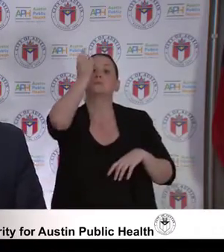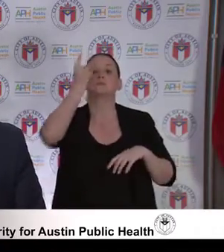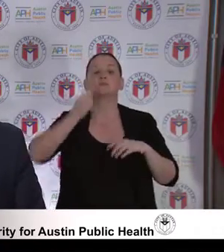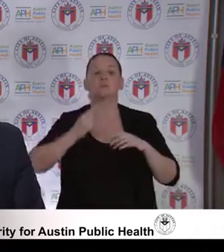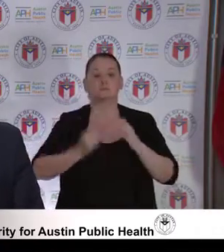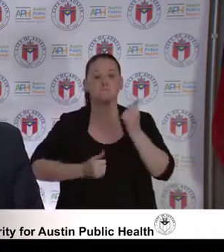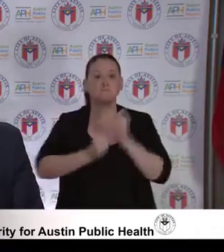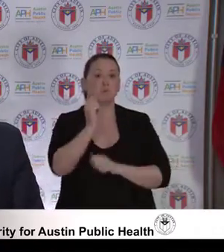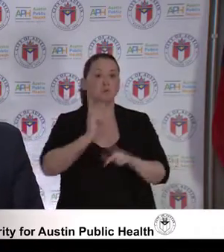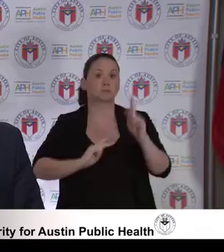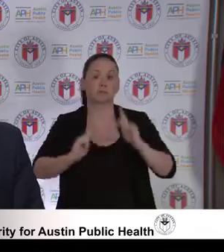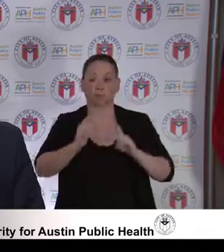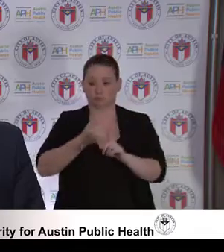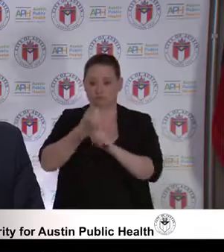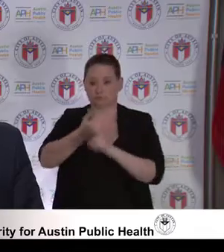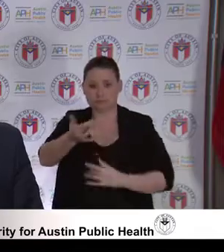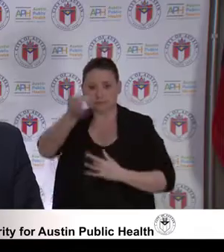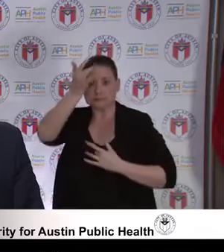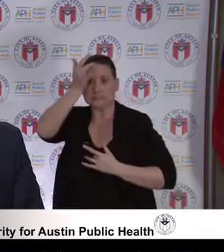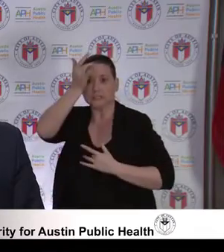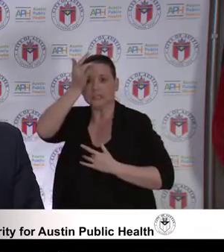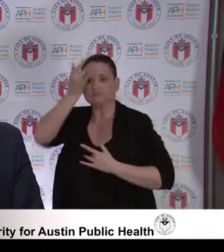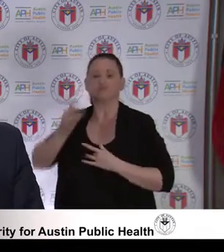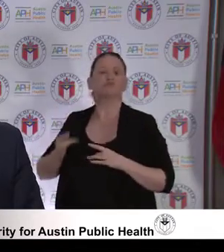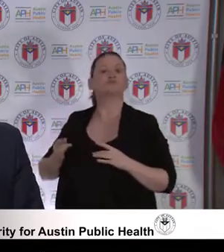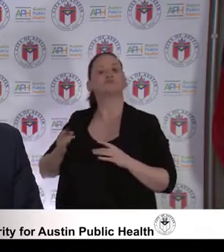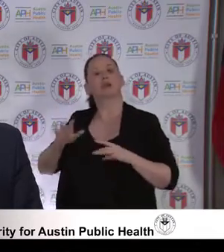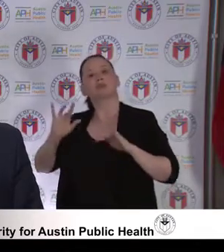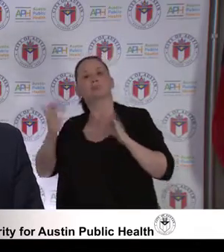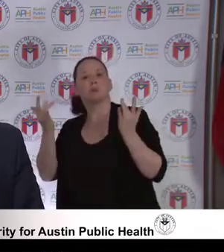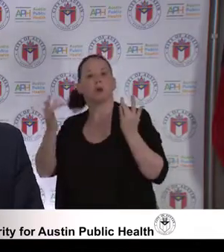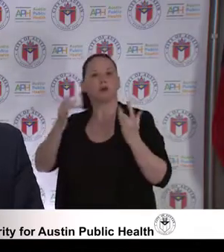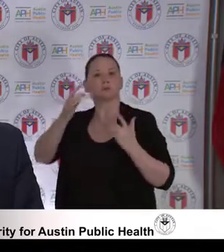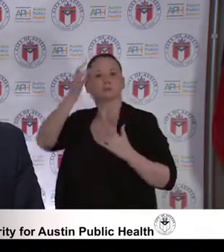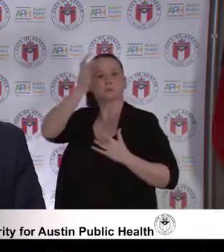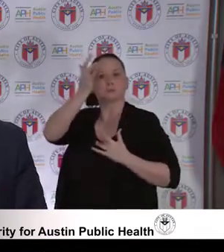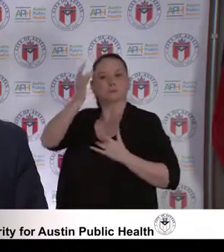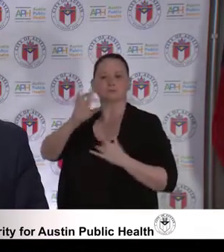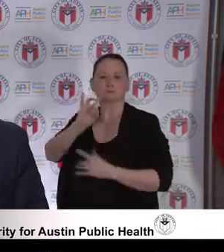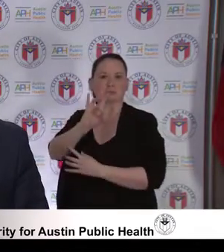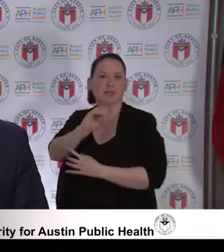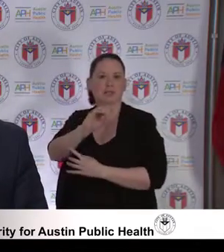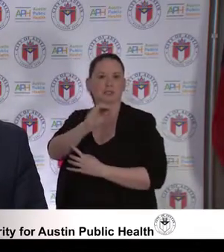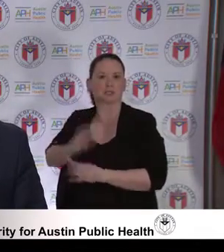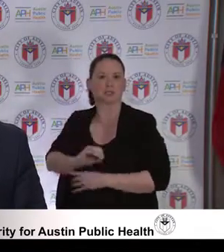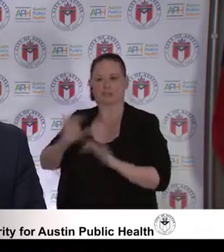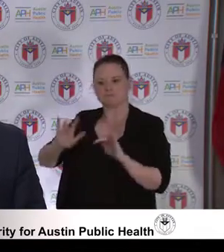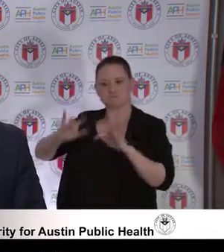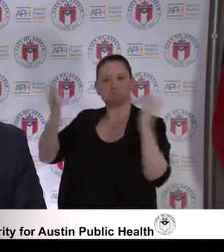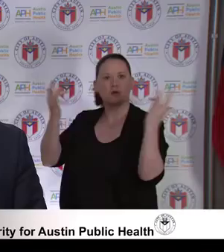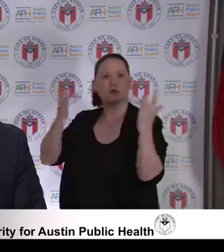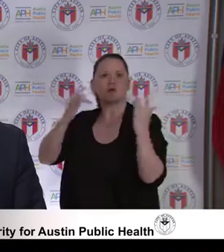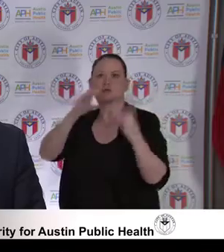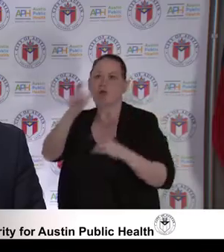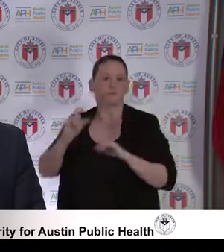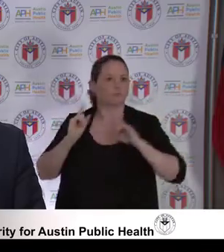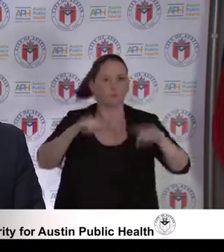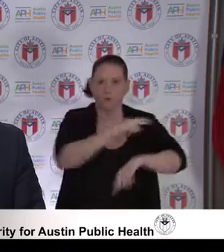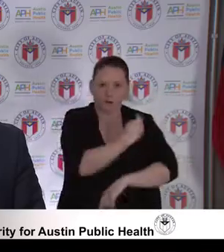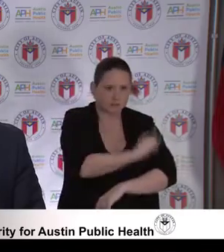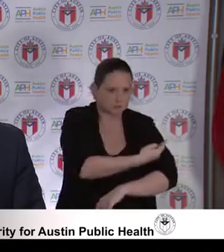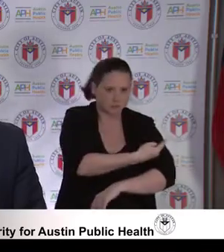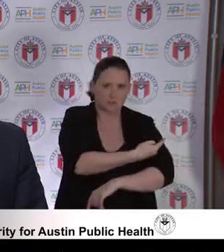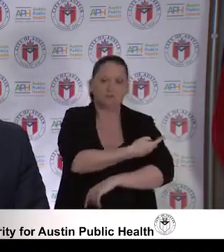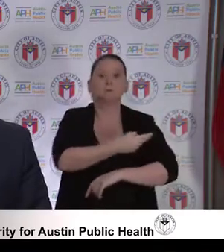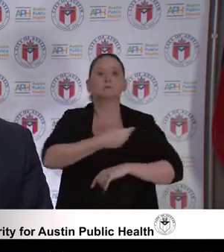majority of individuals who get this illness, it is a mild illness. 80% are mild cases, and that